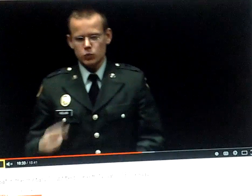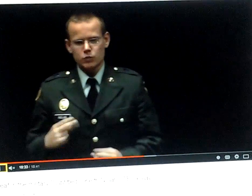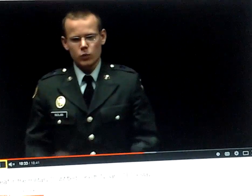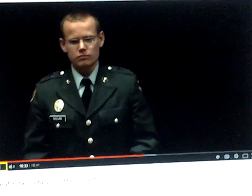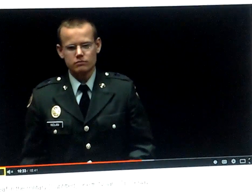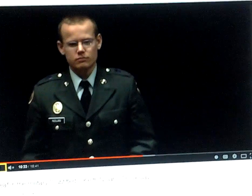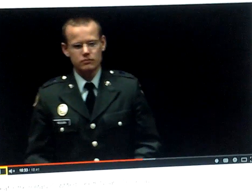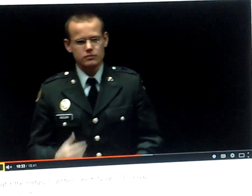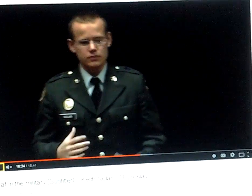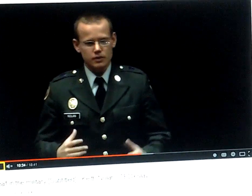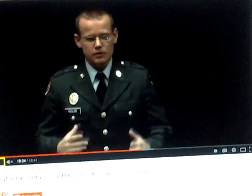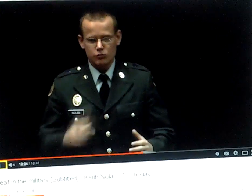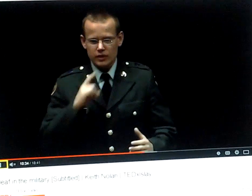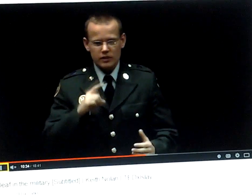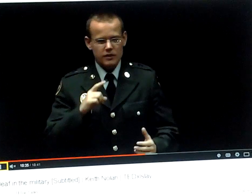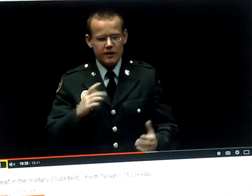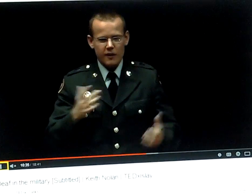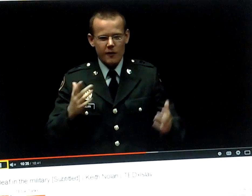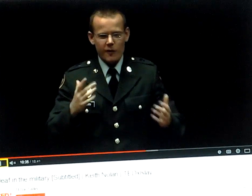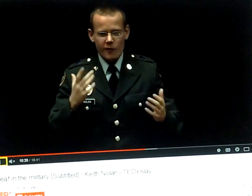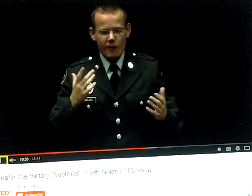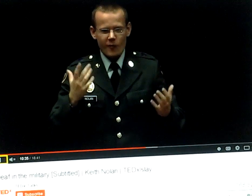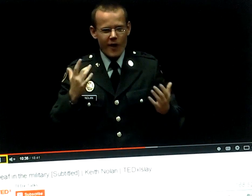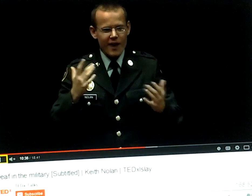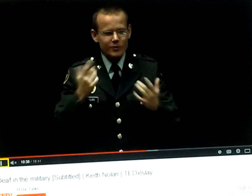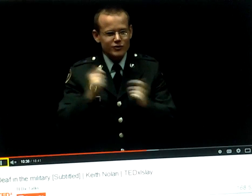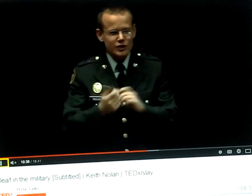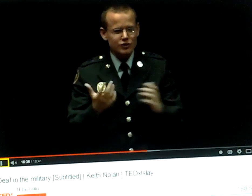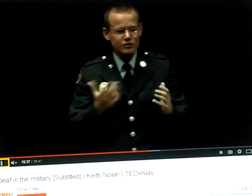One day, they came up to me,